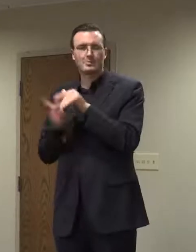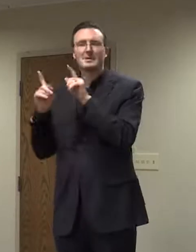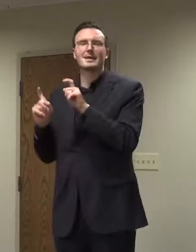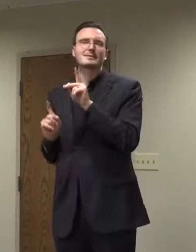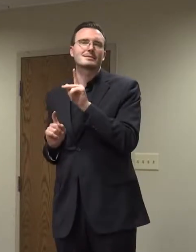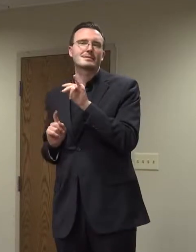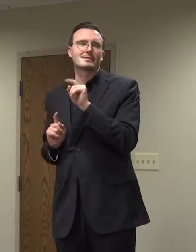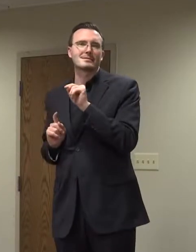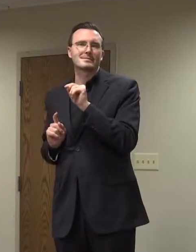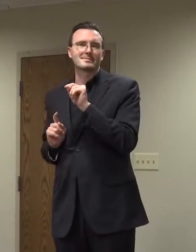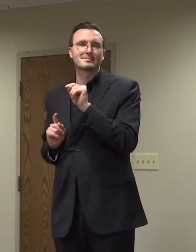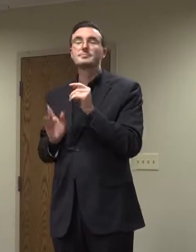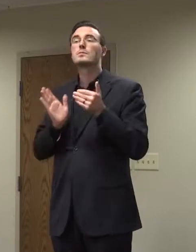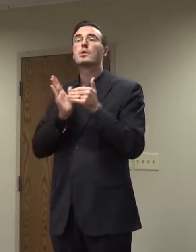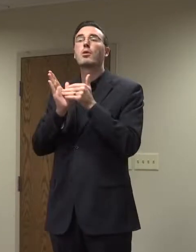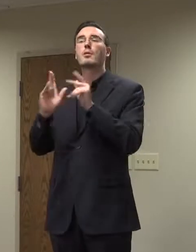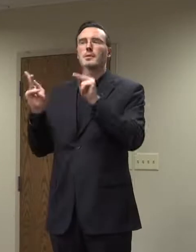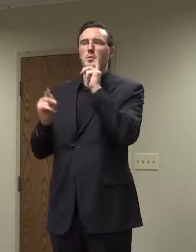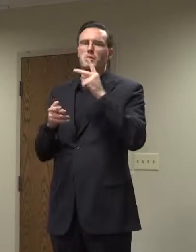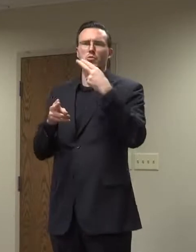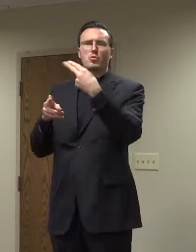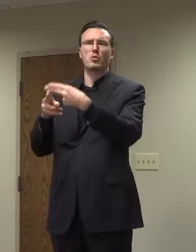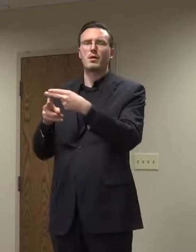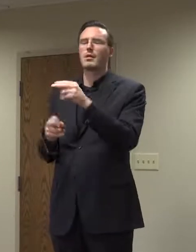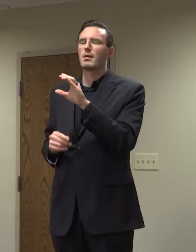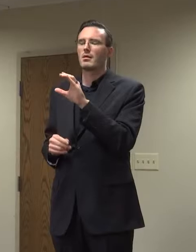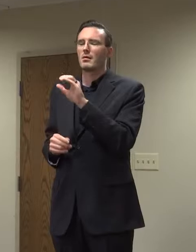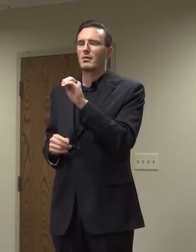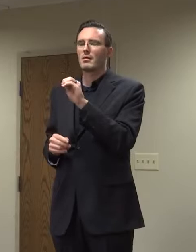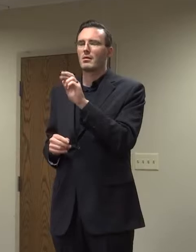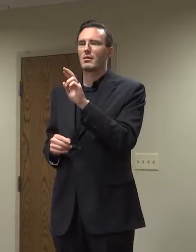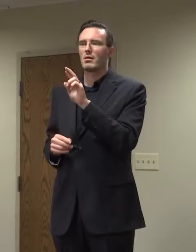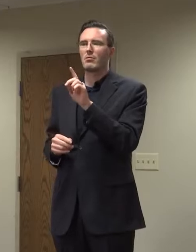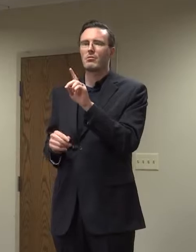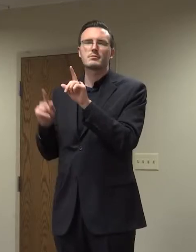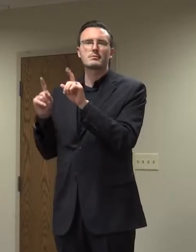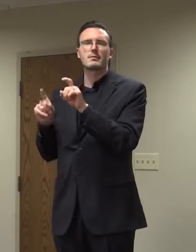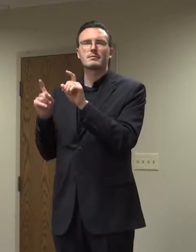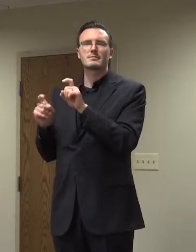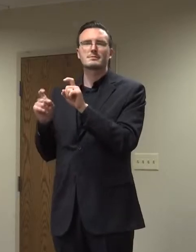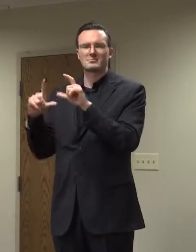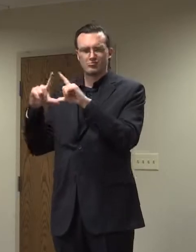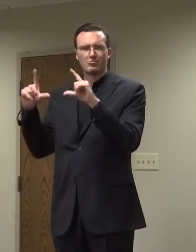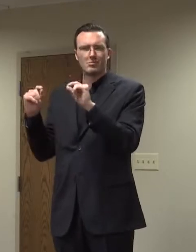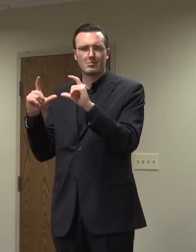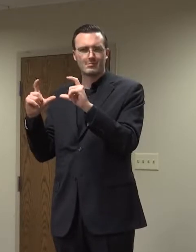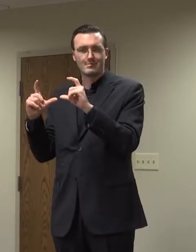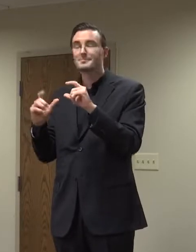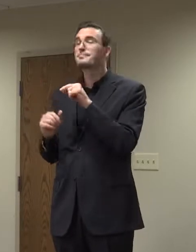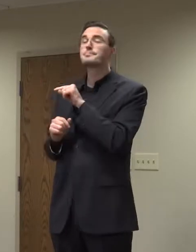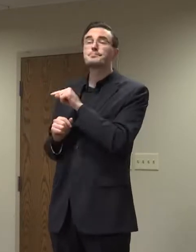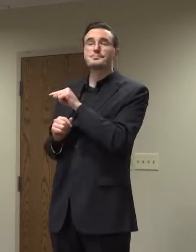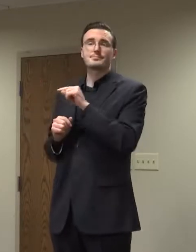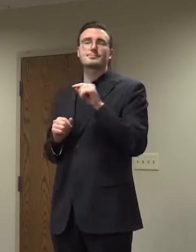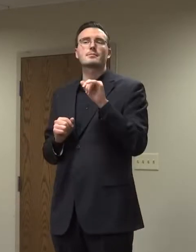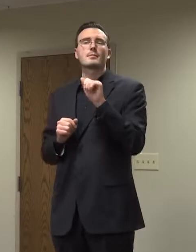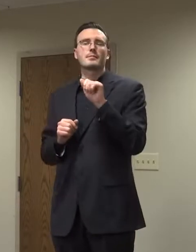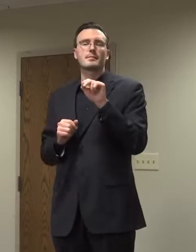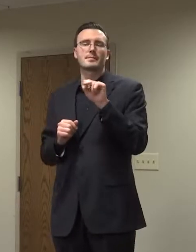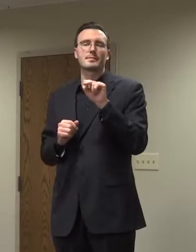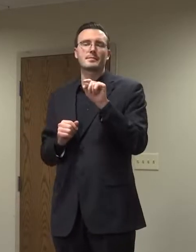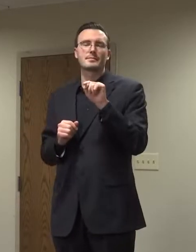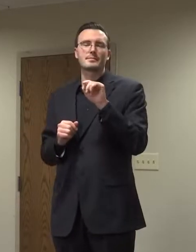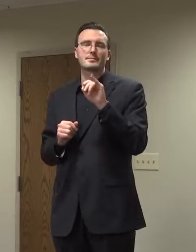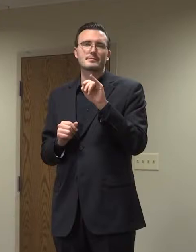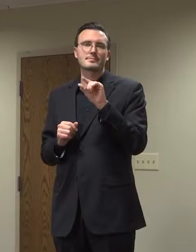hear this referred to as the card test. It is an antigen test, and it is one type of viral test that's being done out